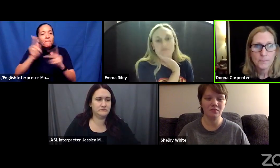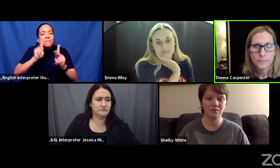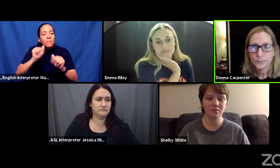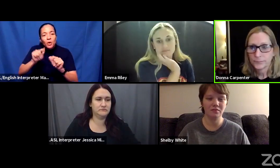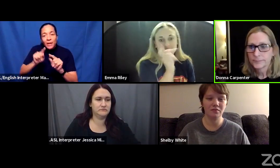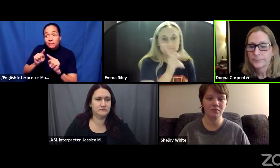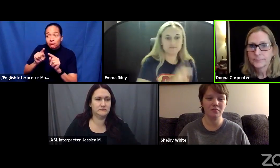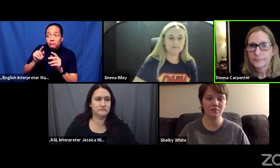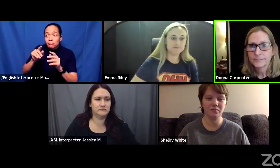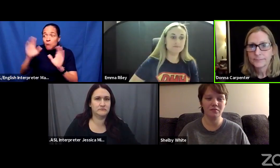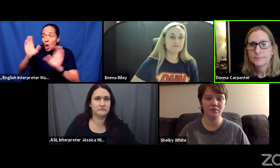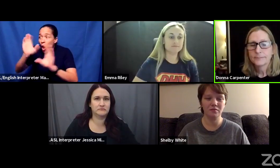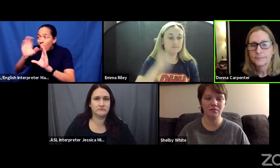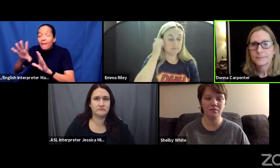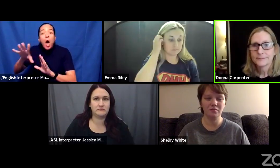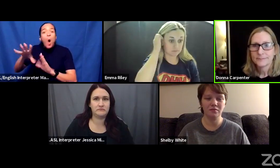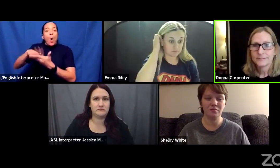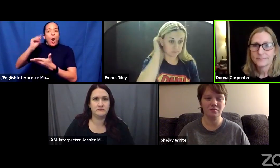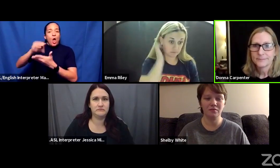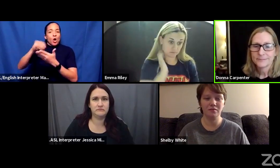more.